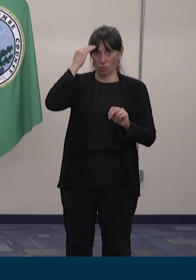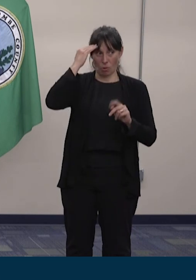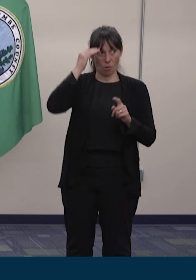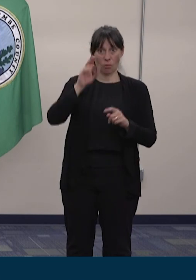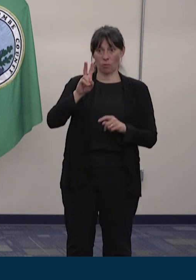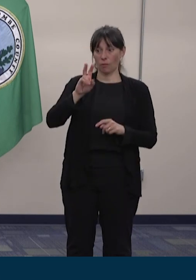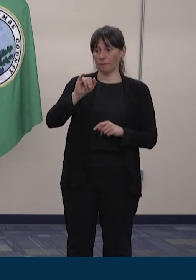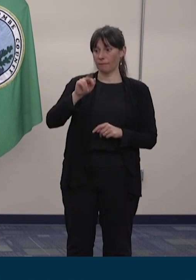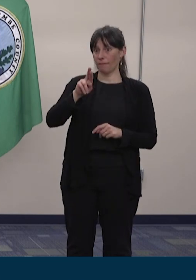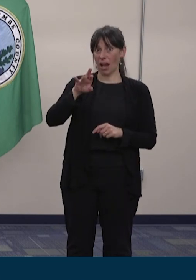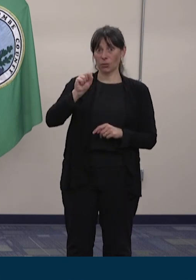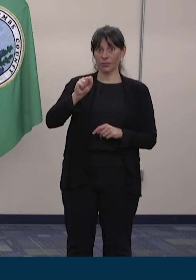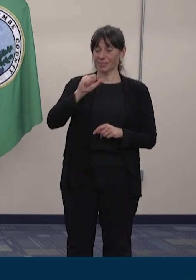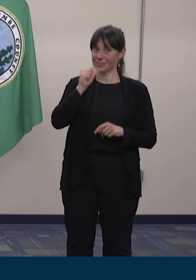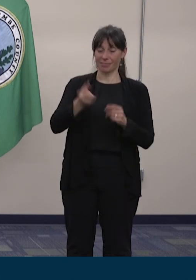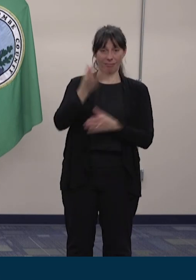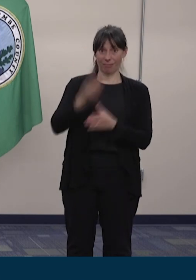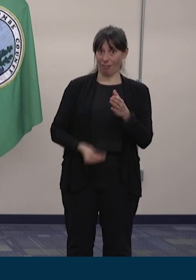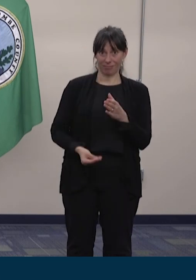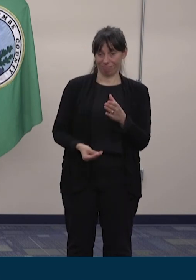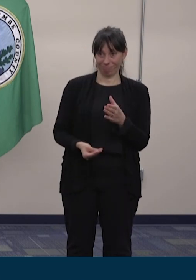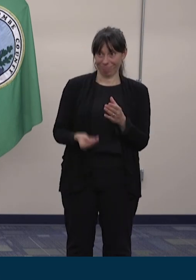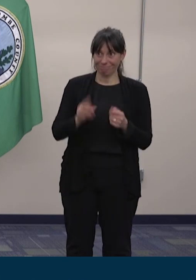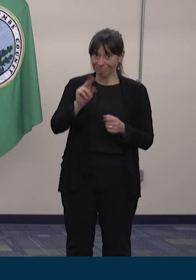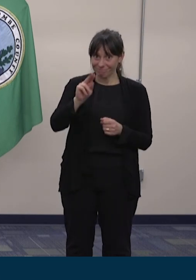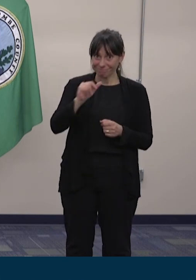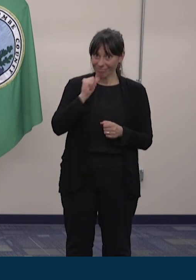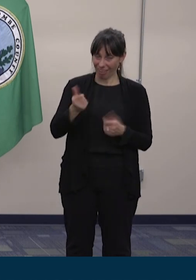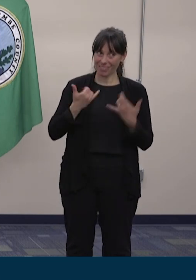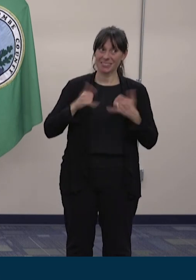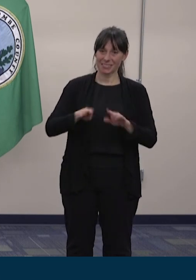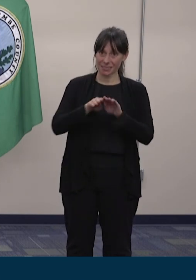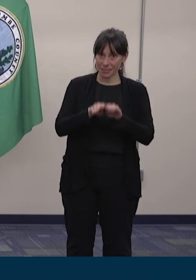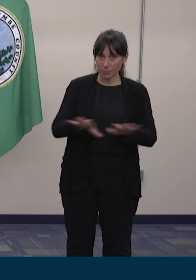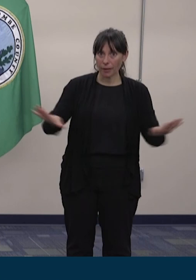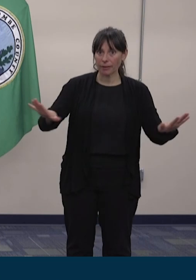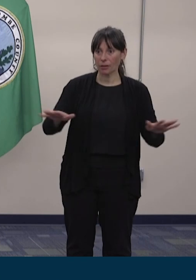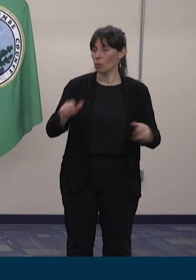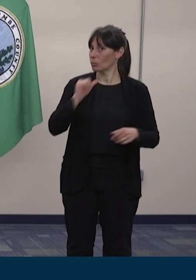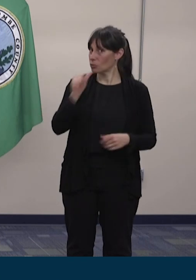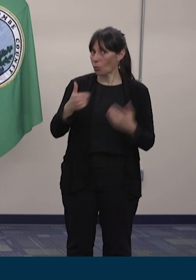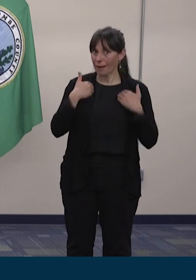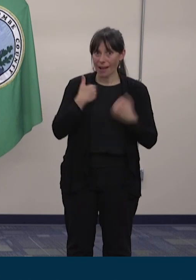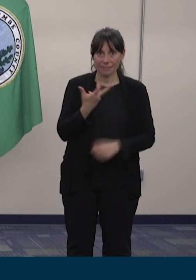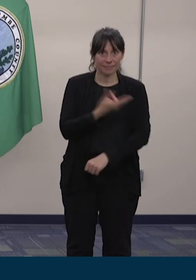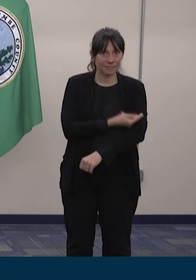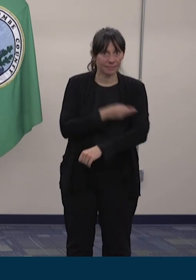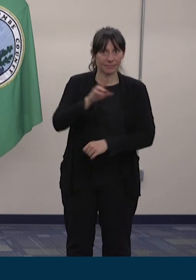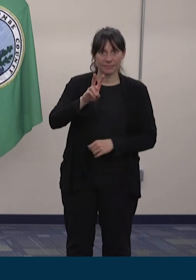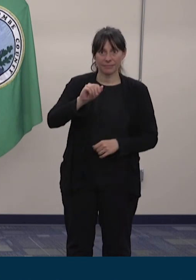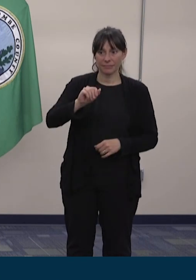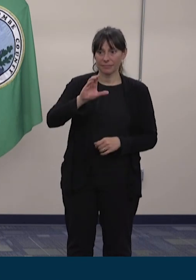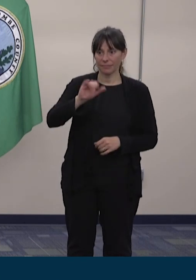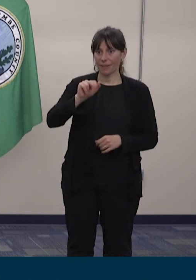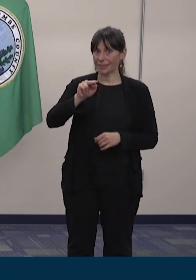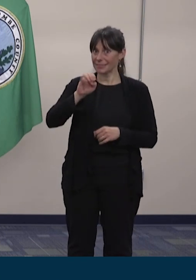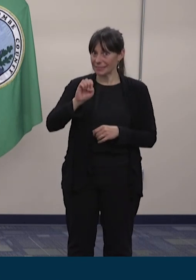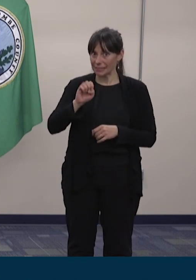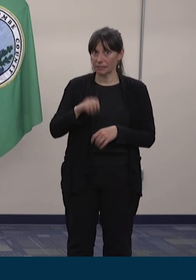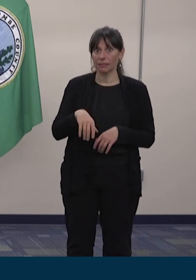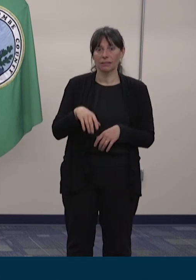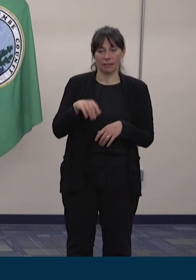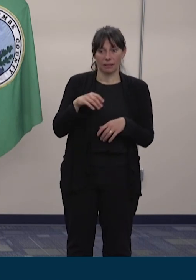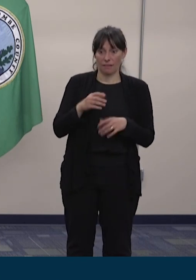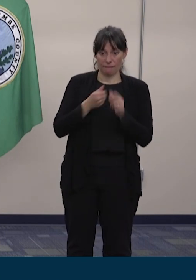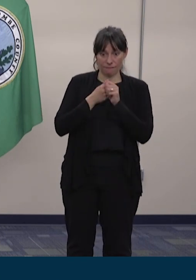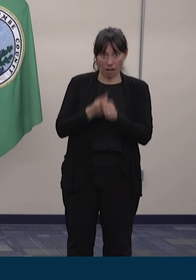yet to develop a vaccine, and had we not adhered to the stay home, stay safe guidance from